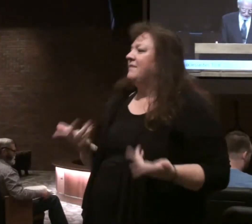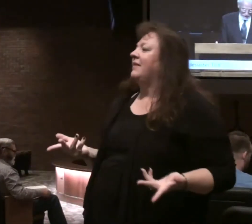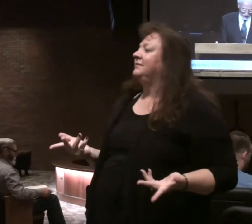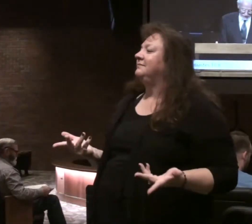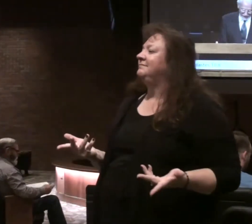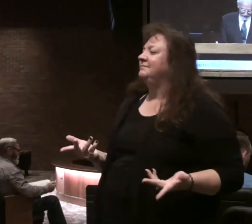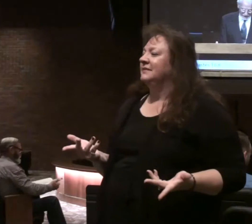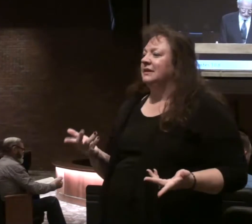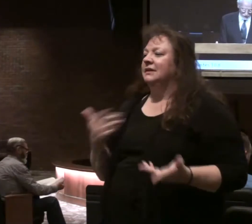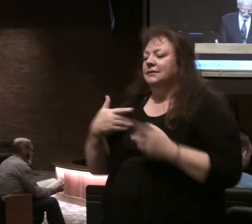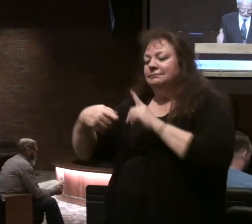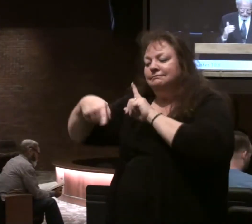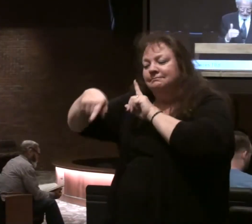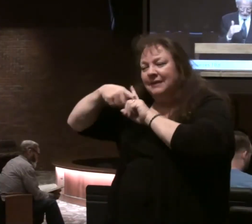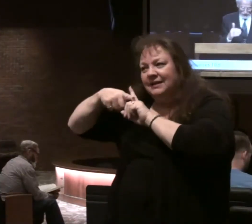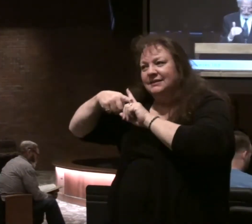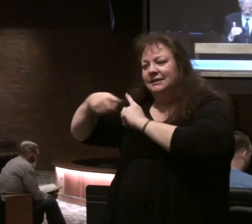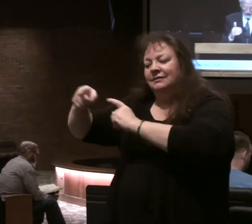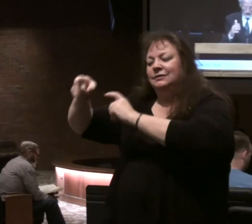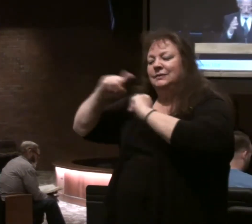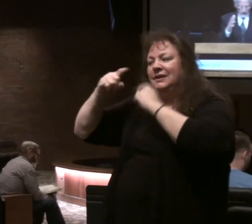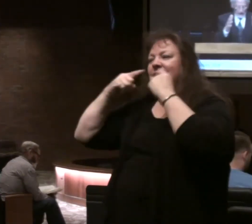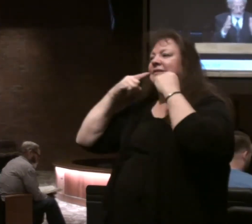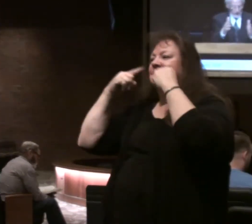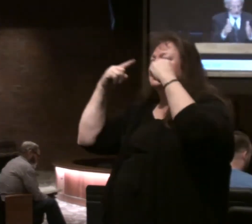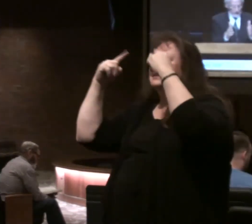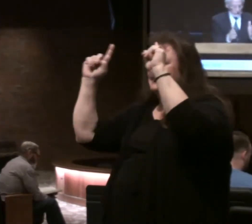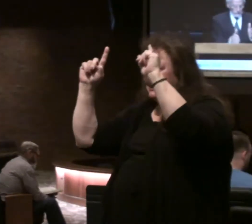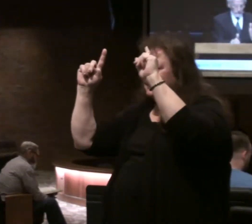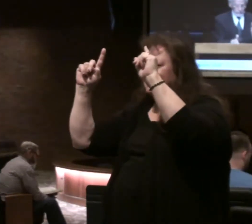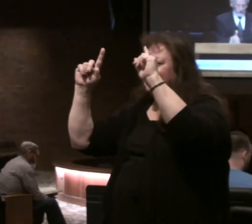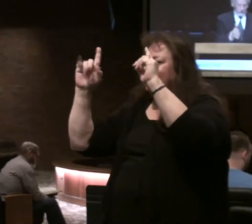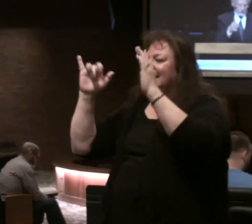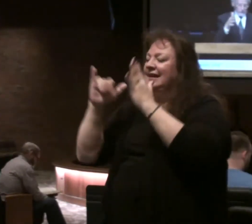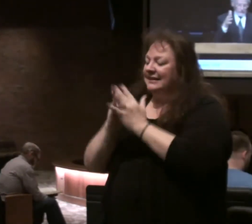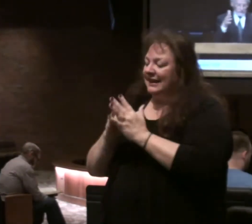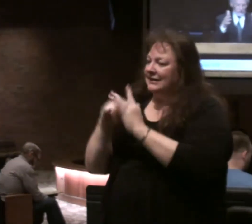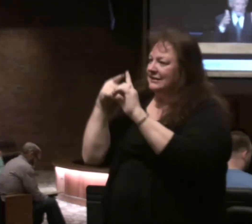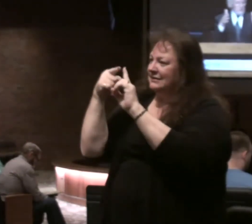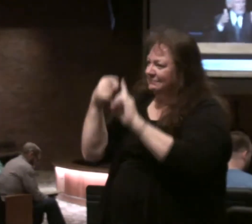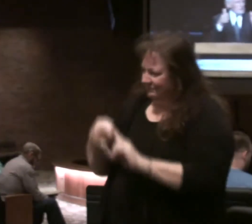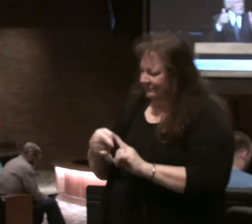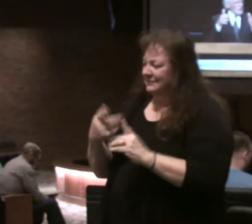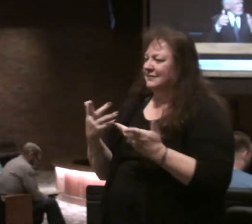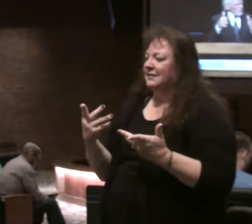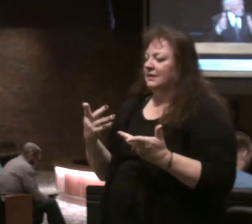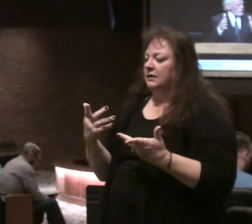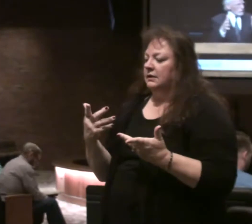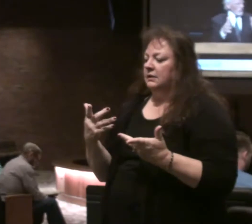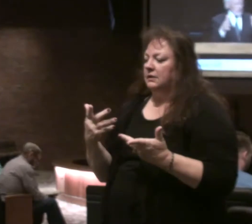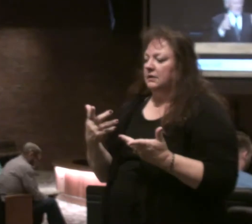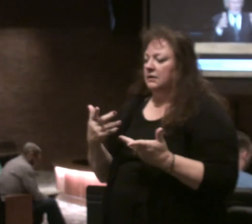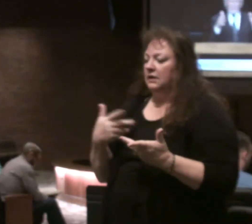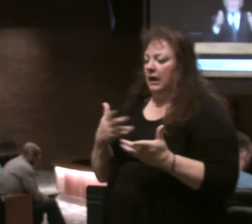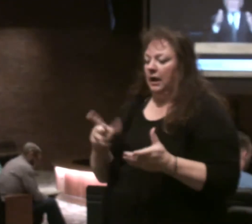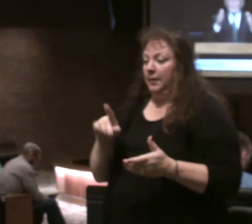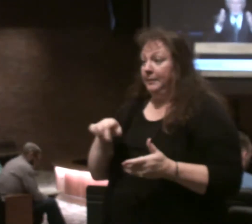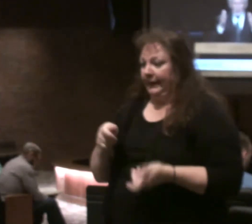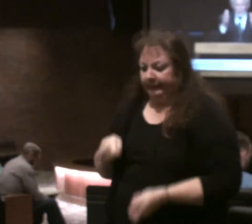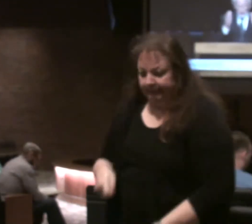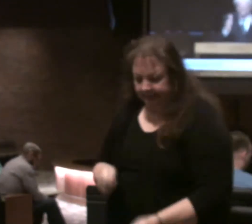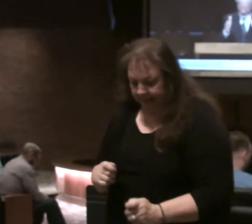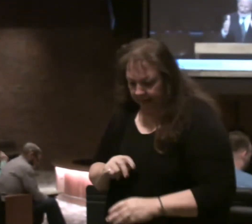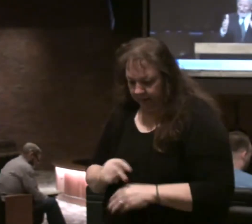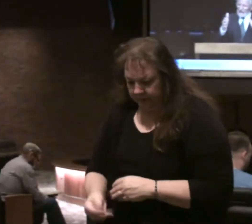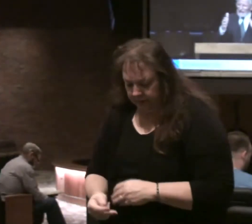Wisdom has the advantage of giving success. That's what these were illustrations of. You dig a pit, you could fall into it.